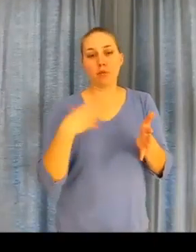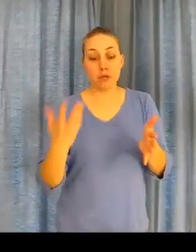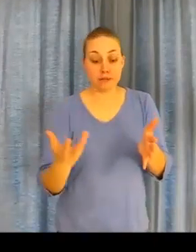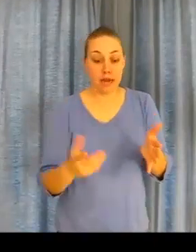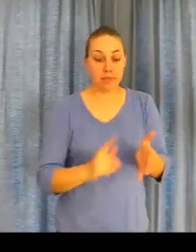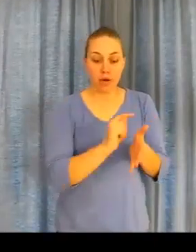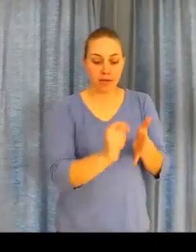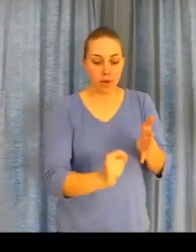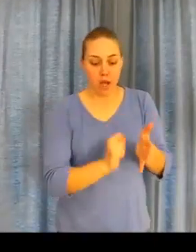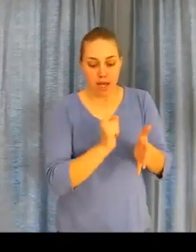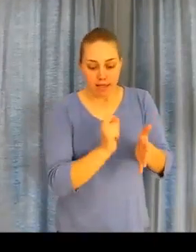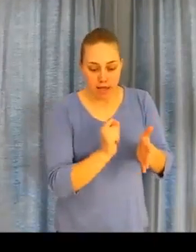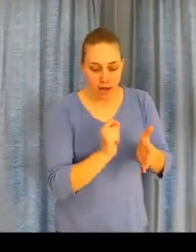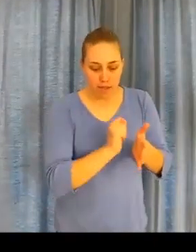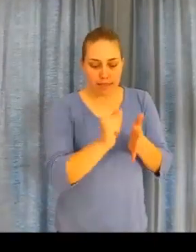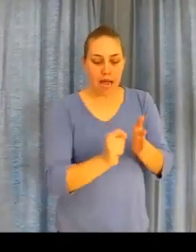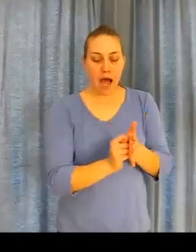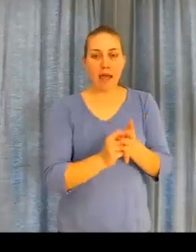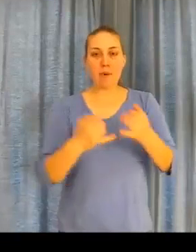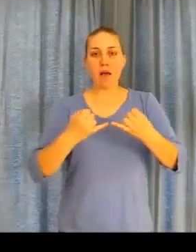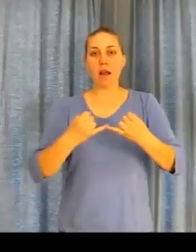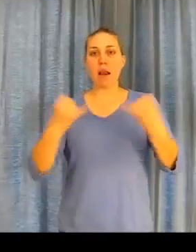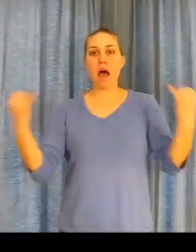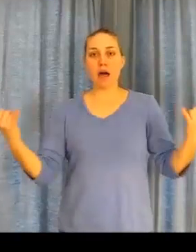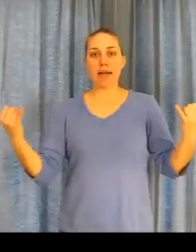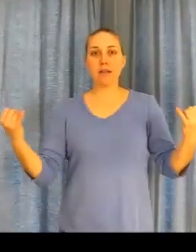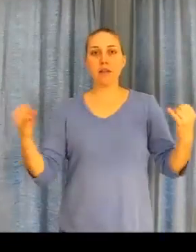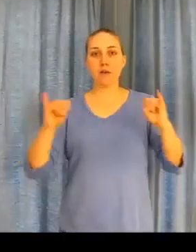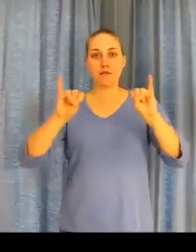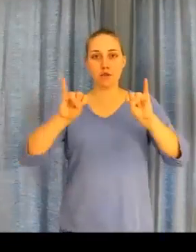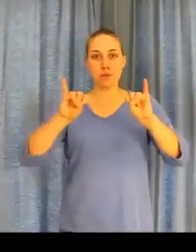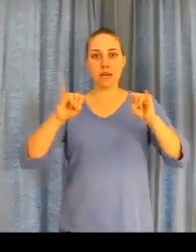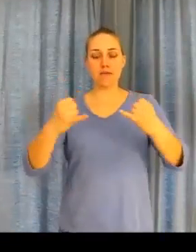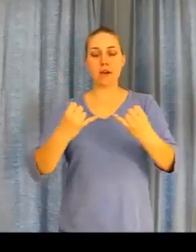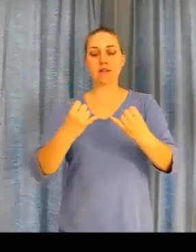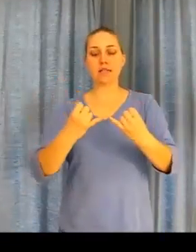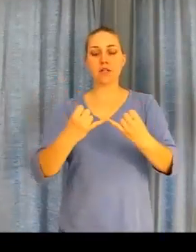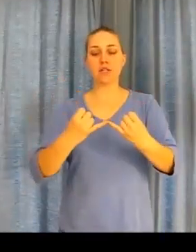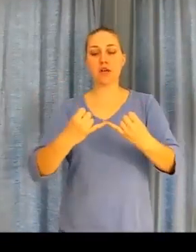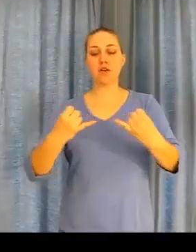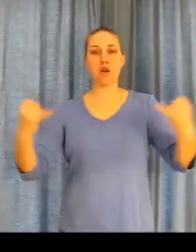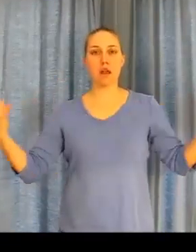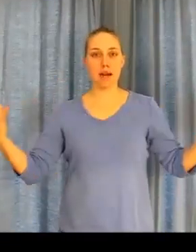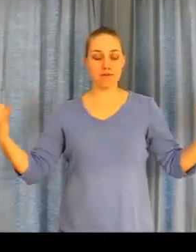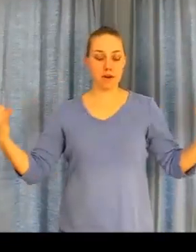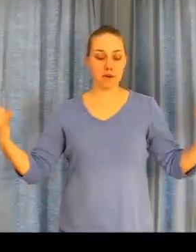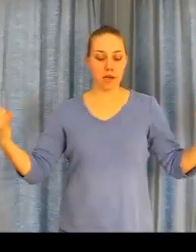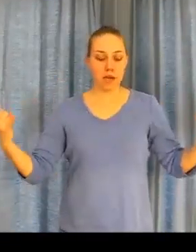period of time. Okay, so time line, you have 2 pinky fingers that touch each other and draw a line in front of you.